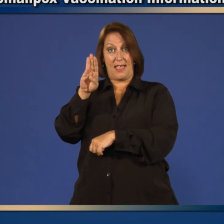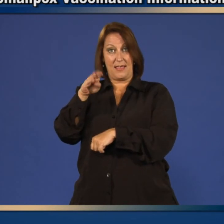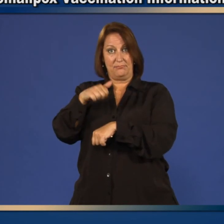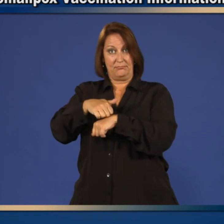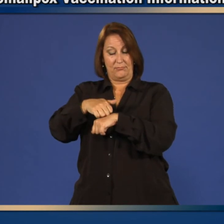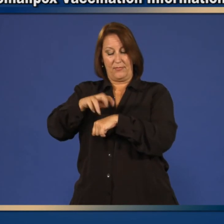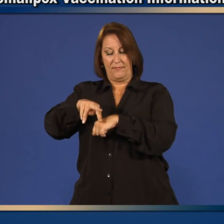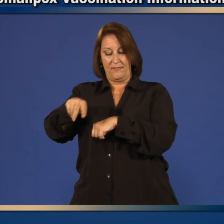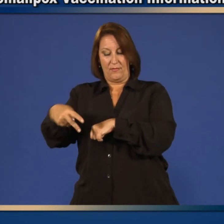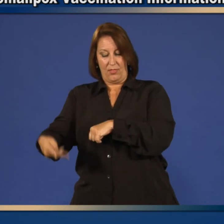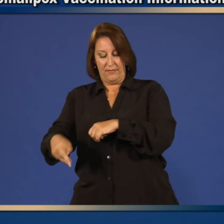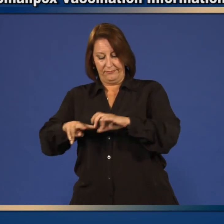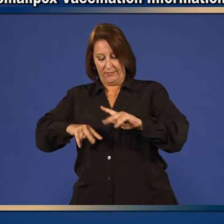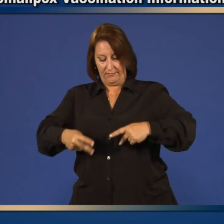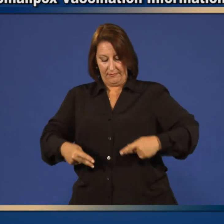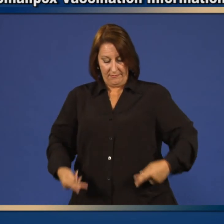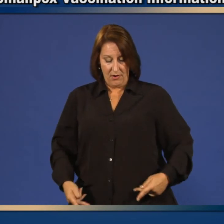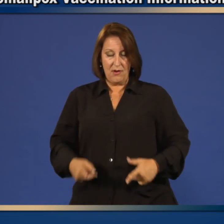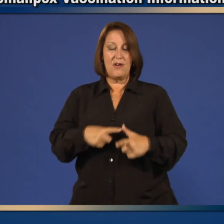the rash have fallen off.